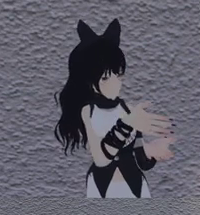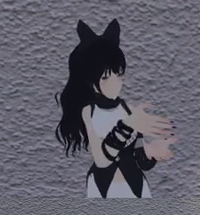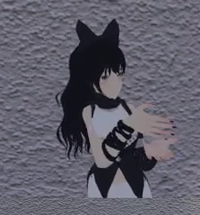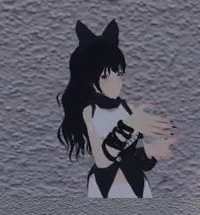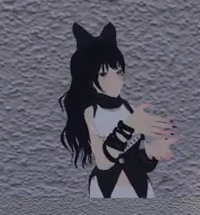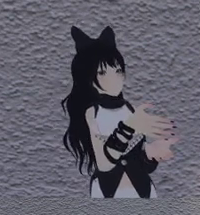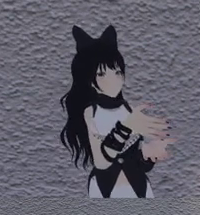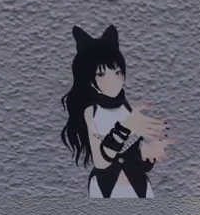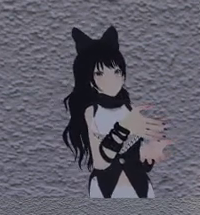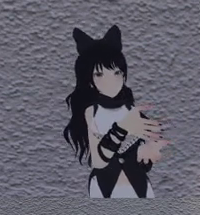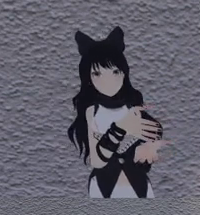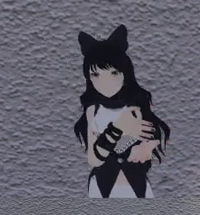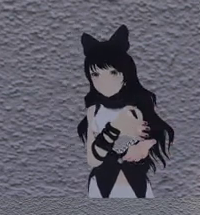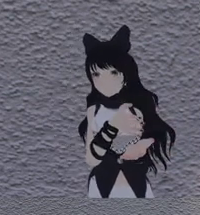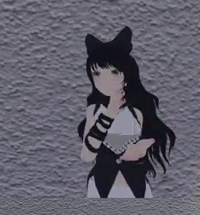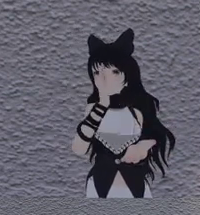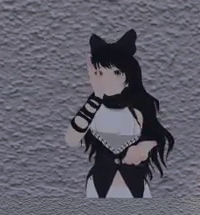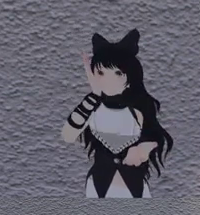Stop.